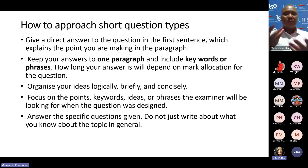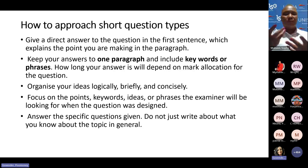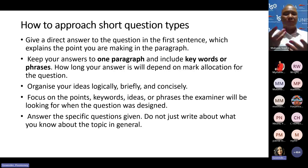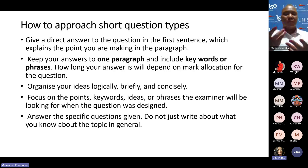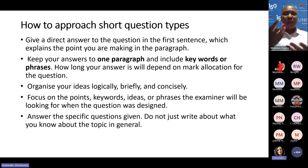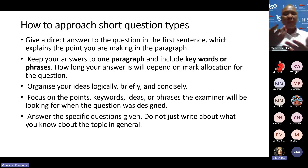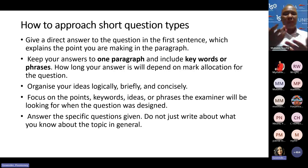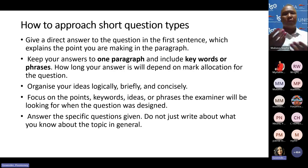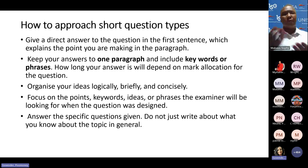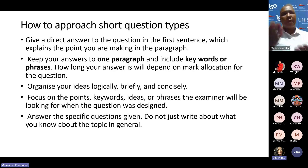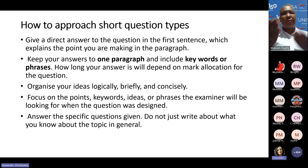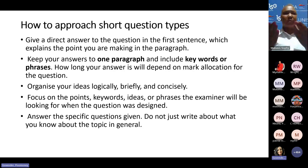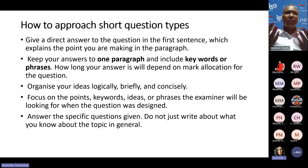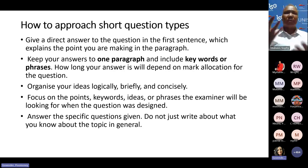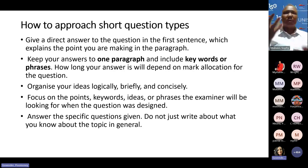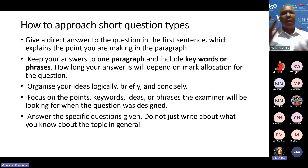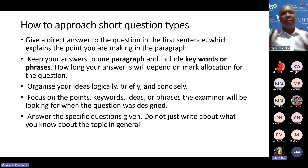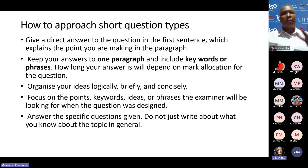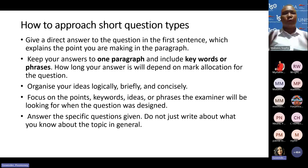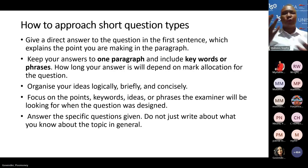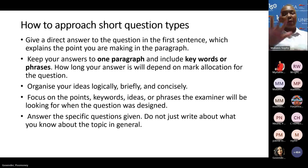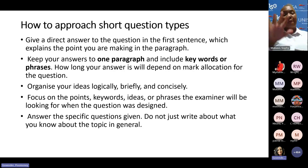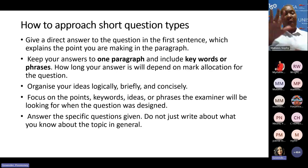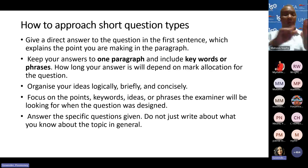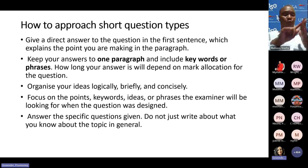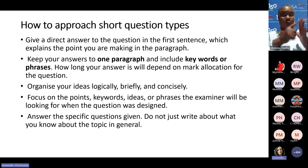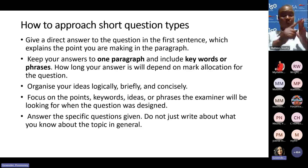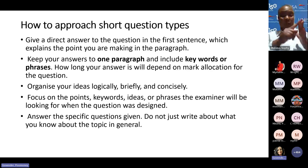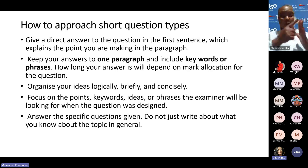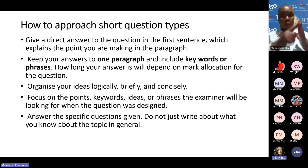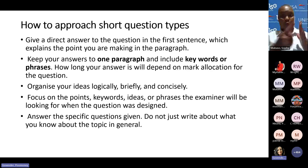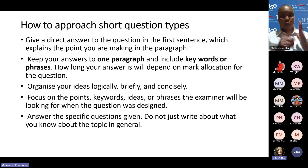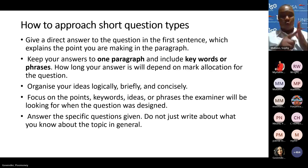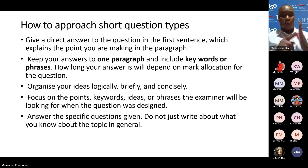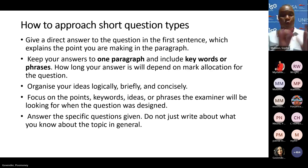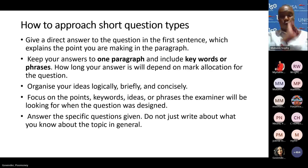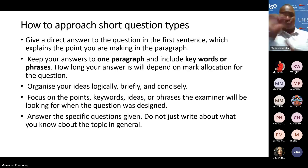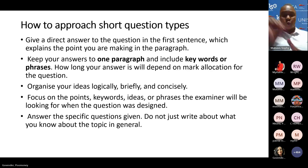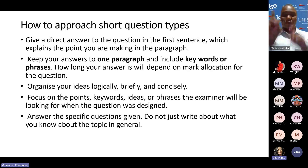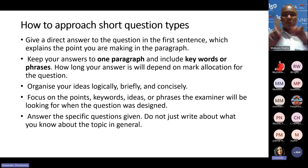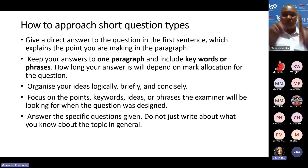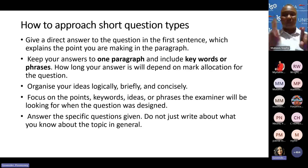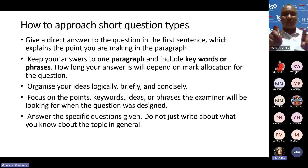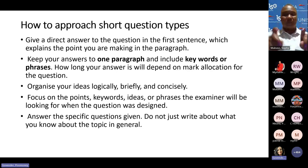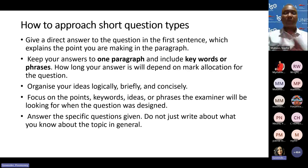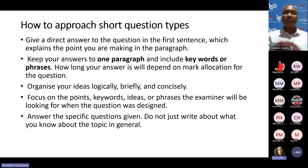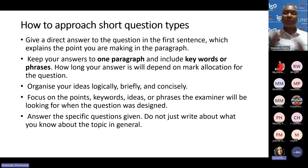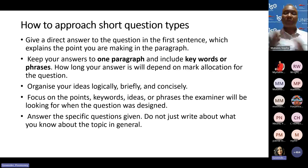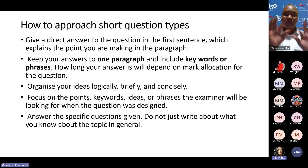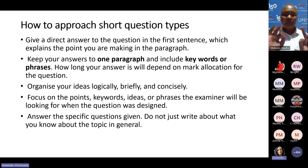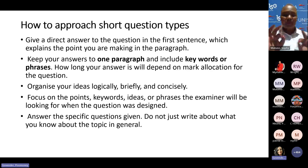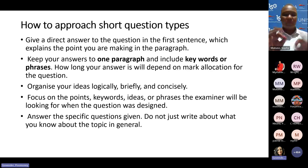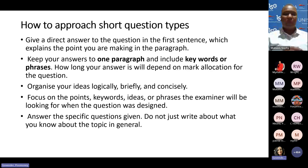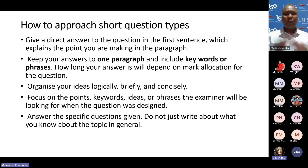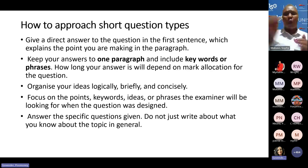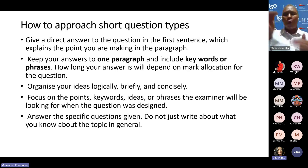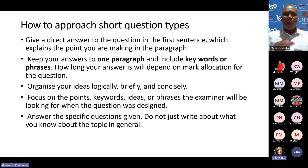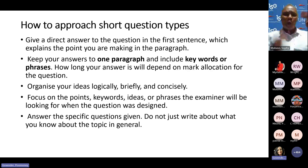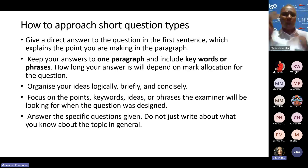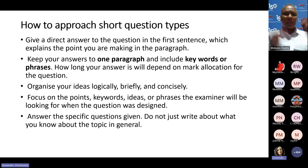be about 5 points to your question. Right. Organize your